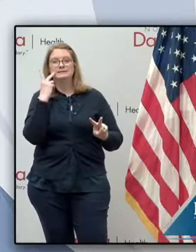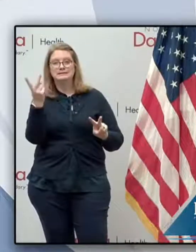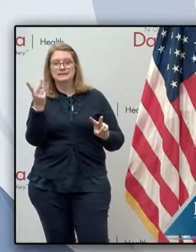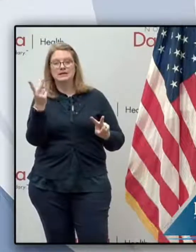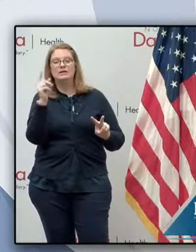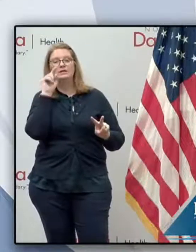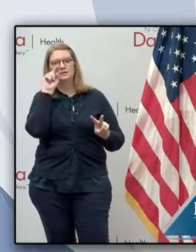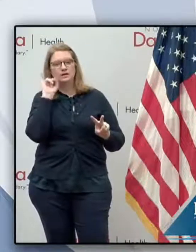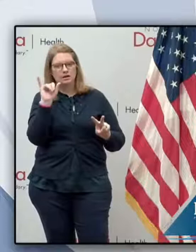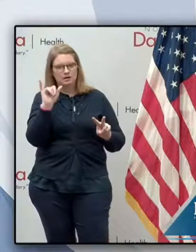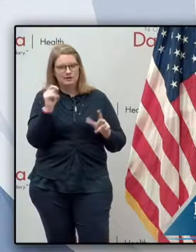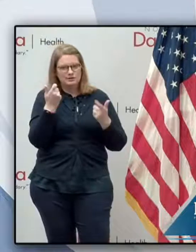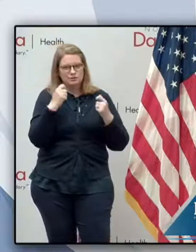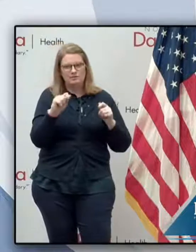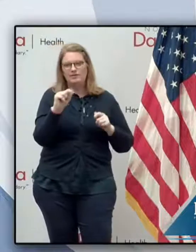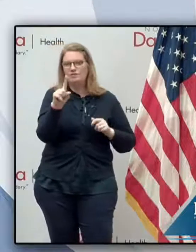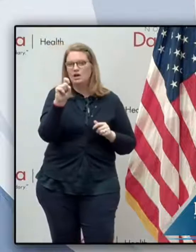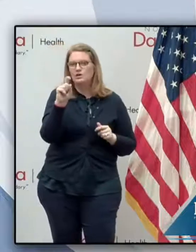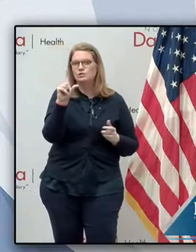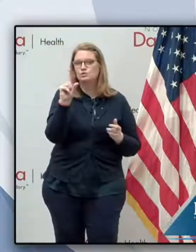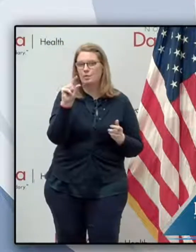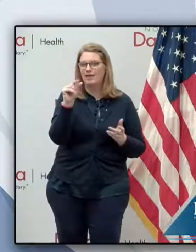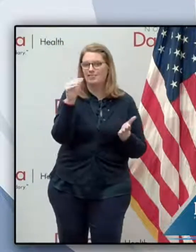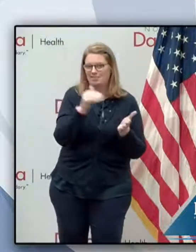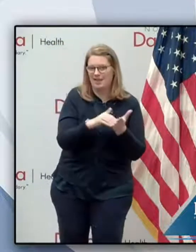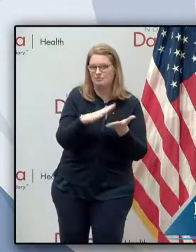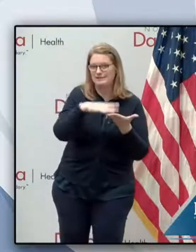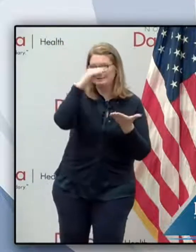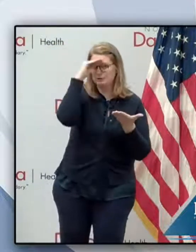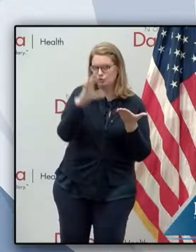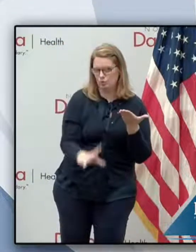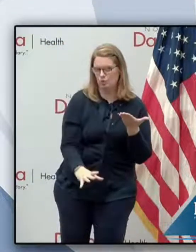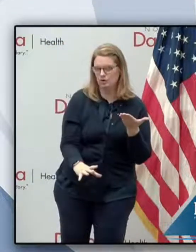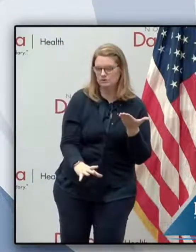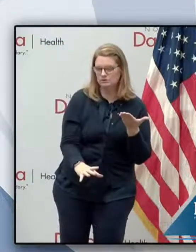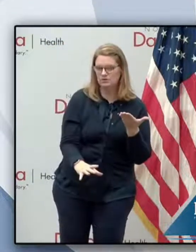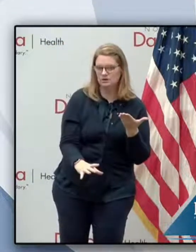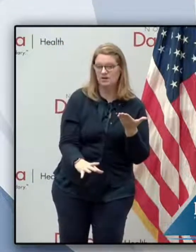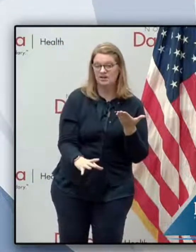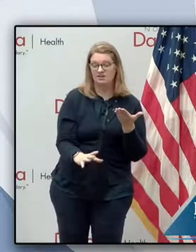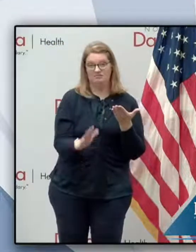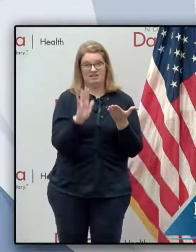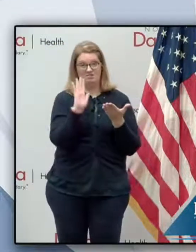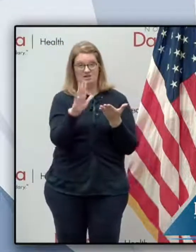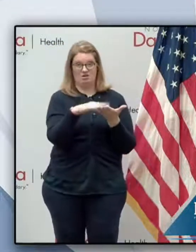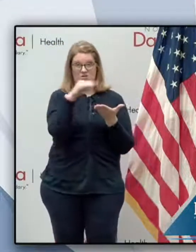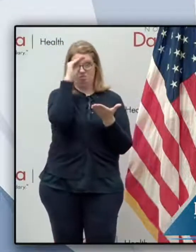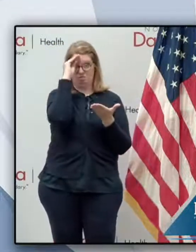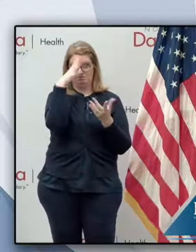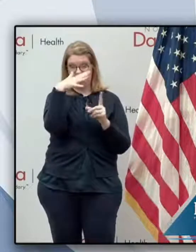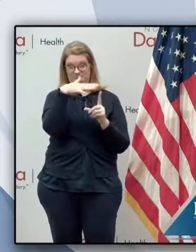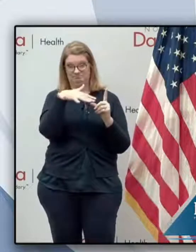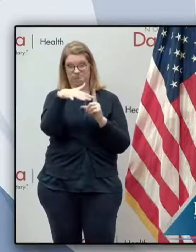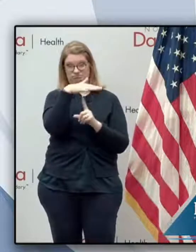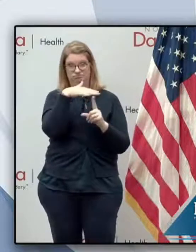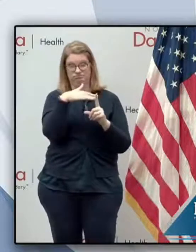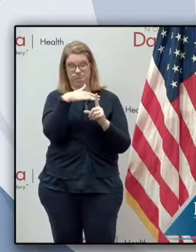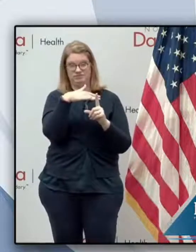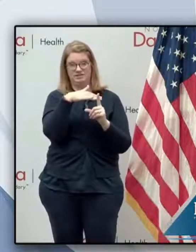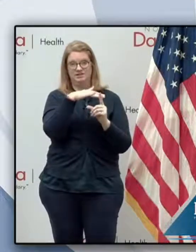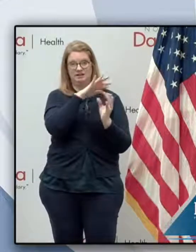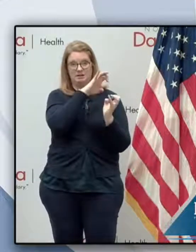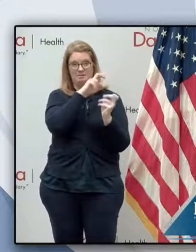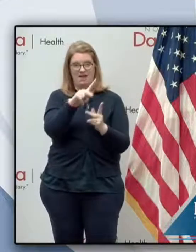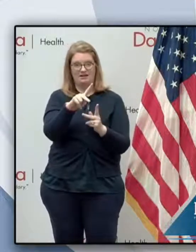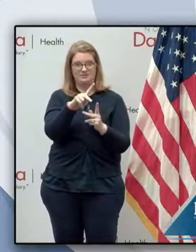of trying to get 120,000 students and their different learning environments in North Dakota all back to a